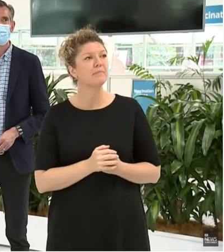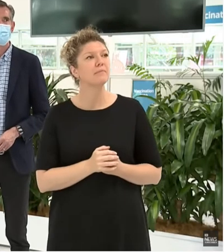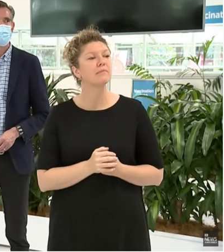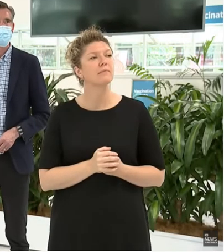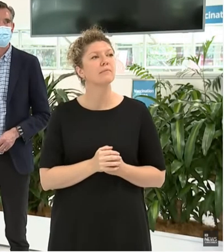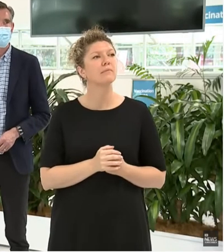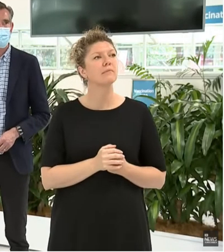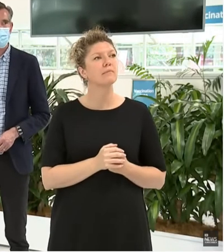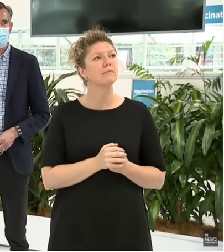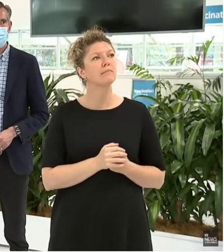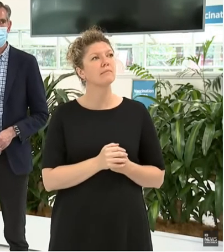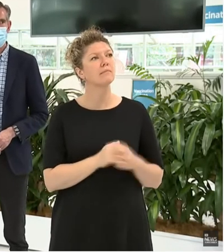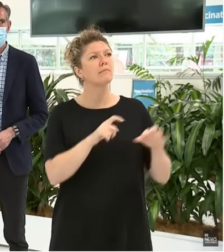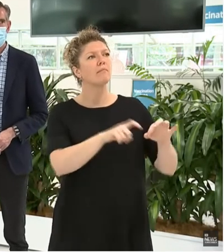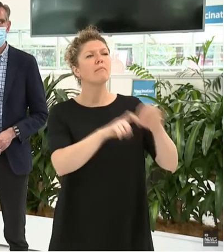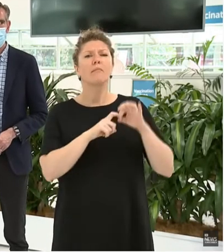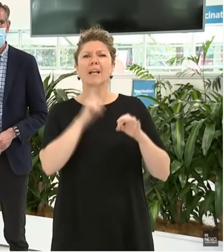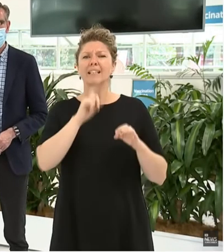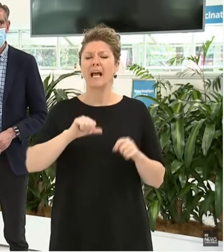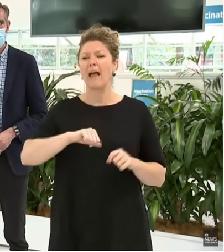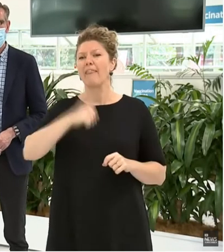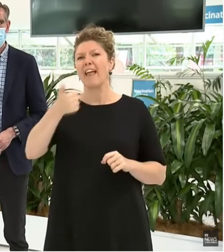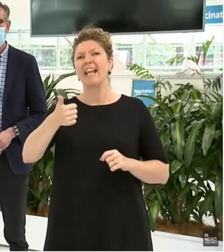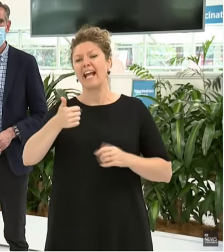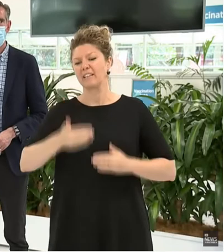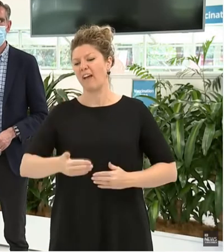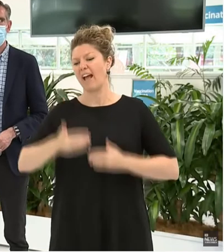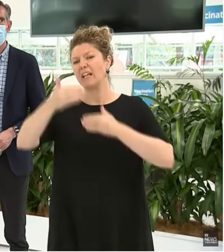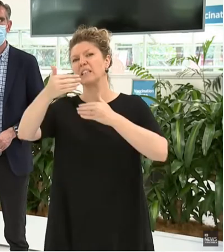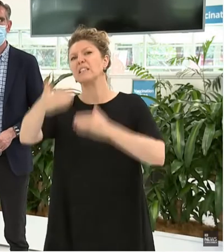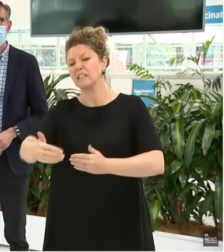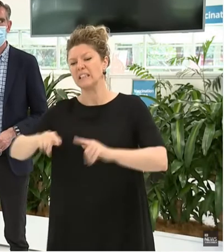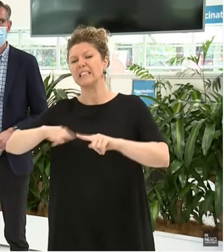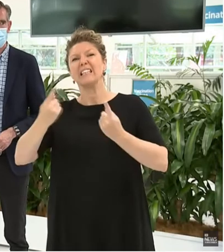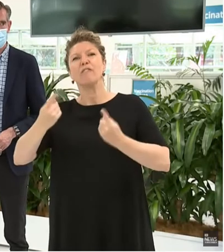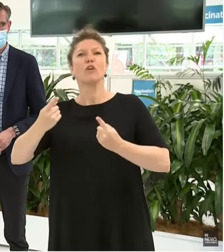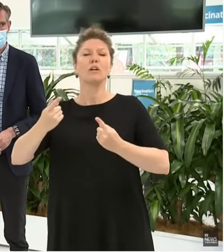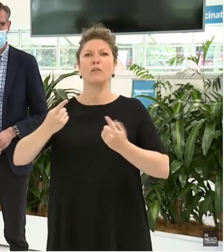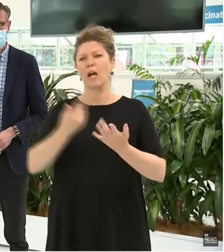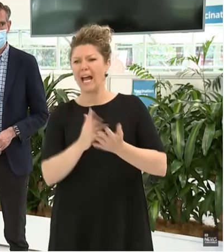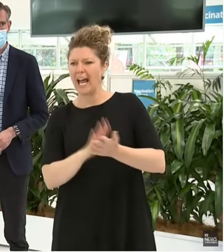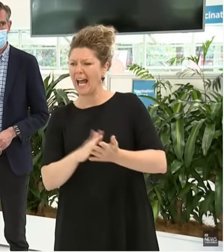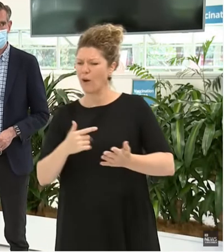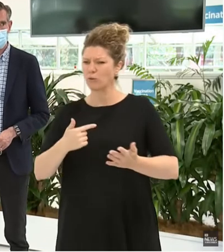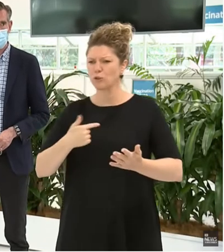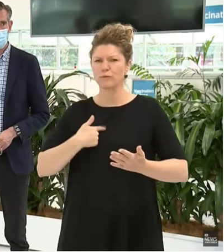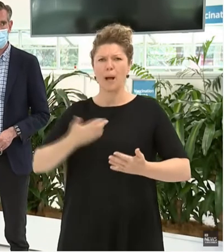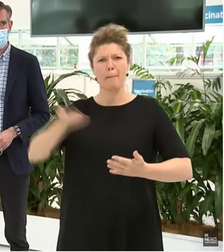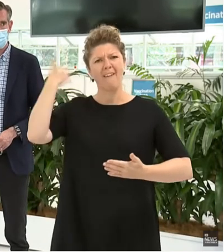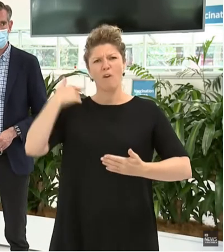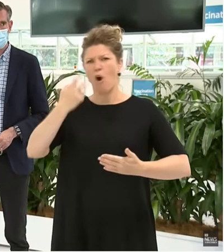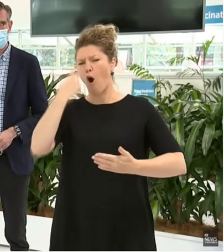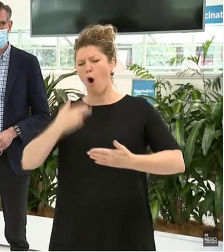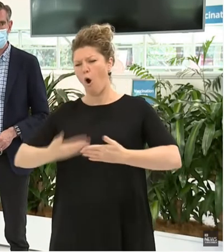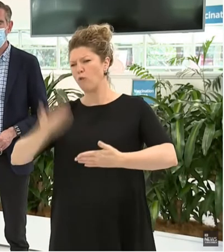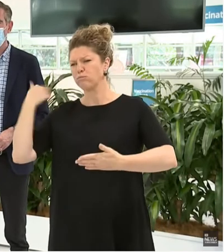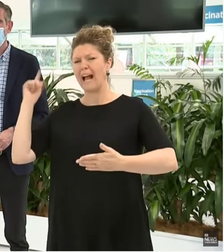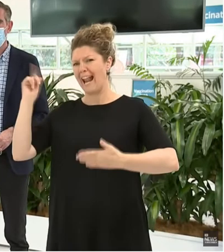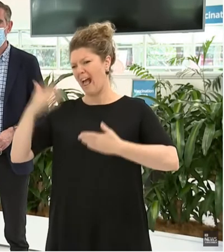talked today about the next phase of managing this, and you also said everyone's going to get